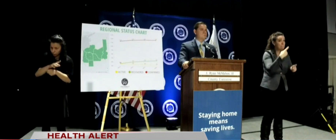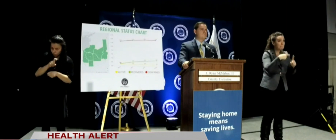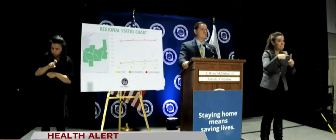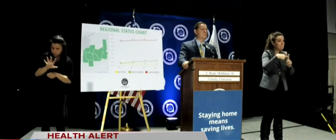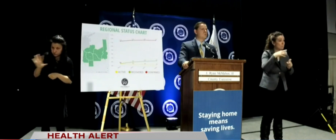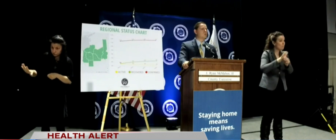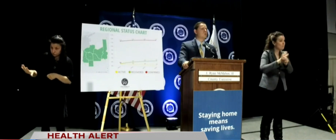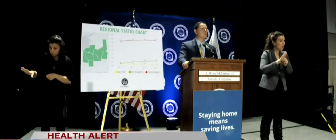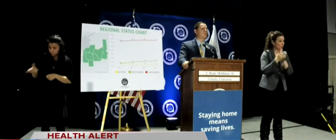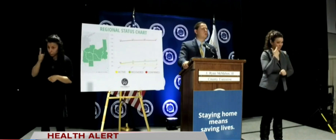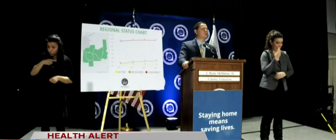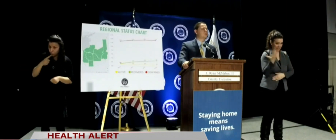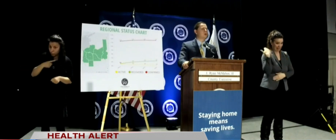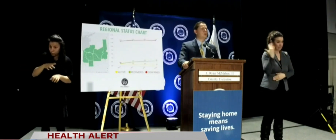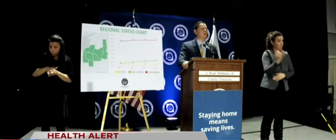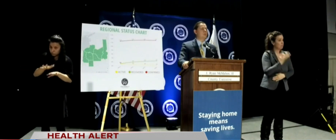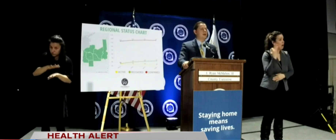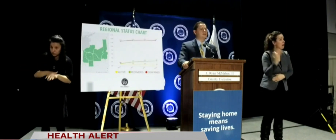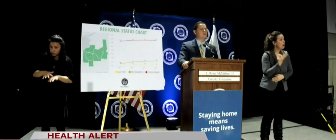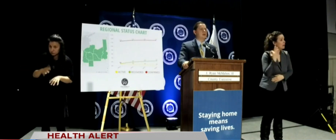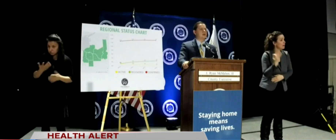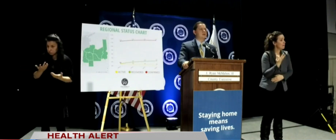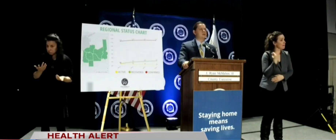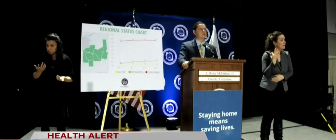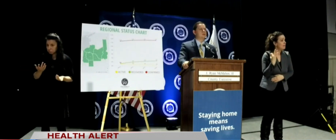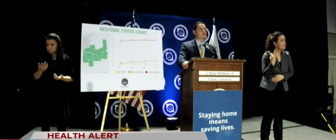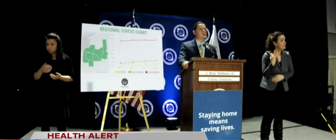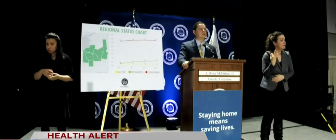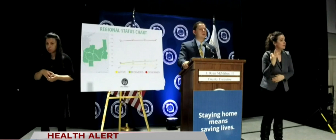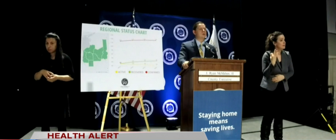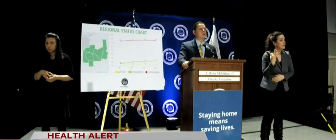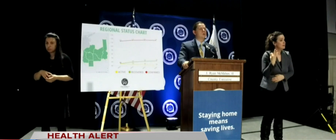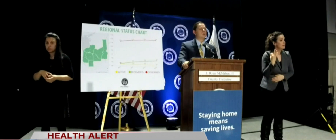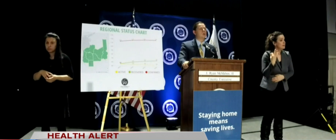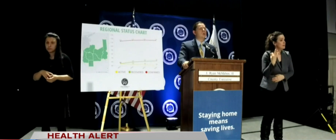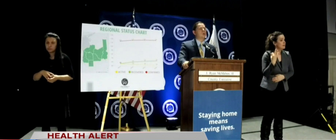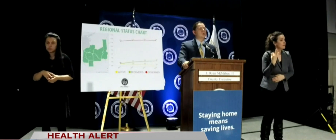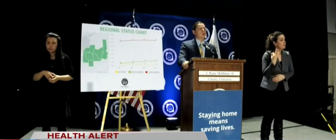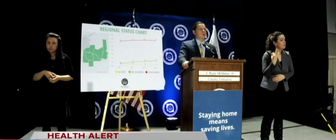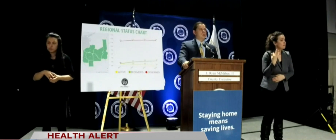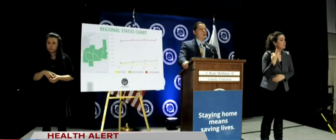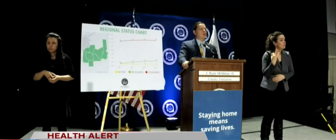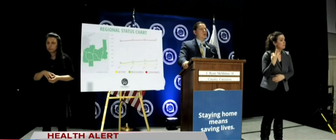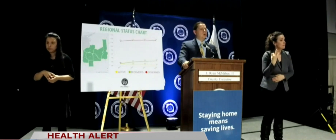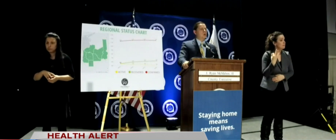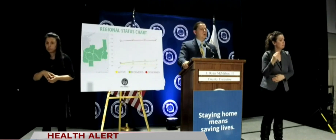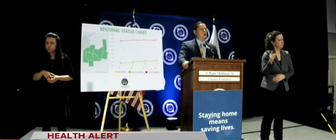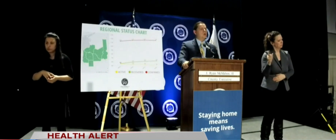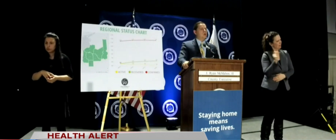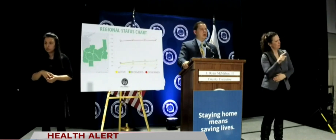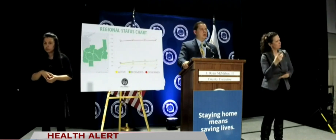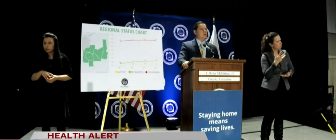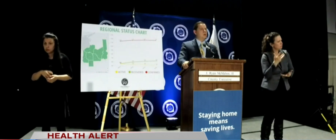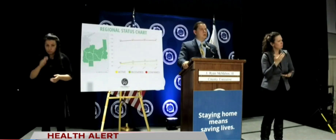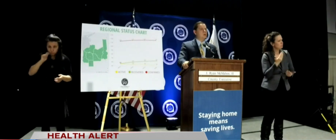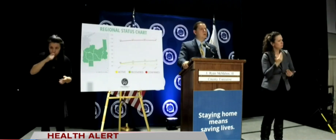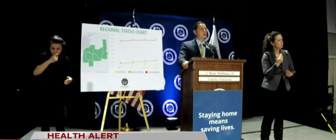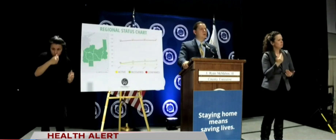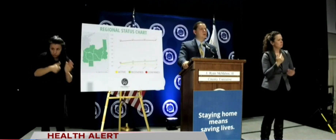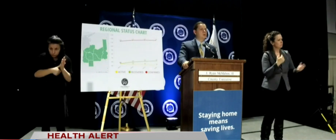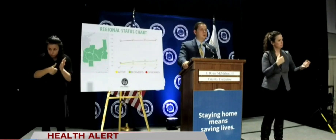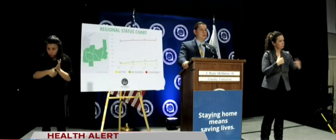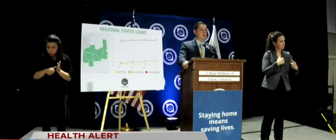that? What was the beginning? One positive case? You said that in the proactive testing that you've been doing, Yeah, it began on